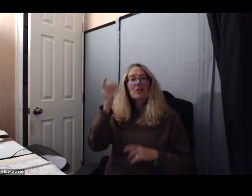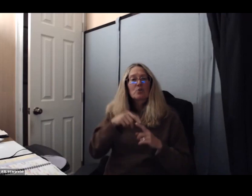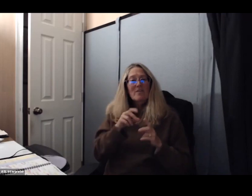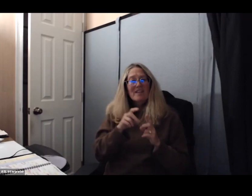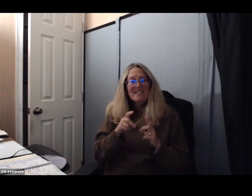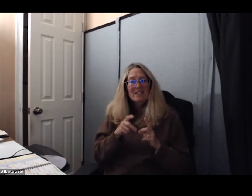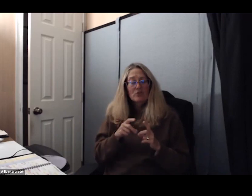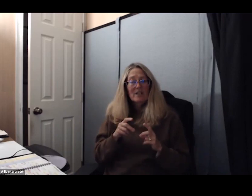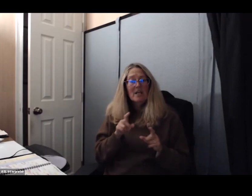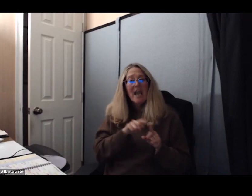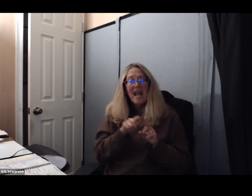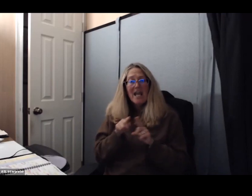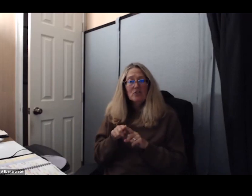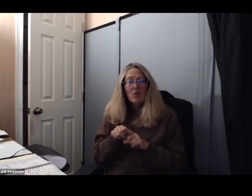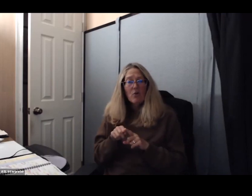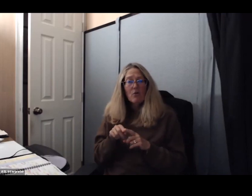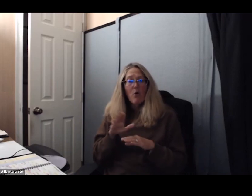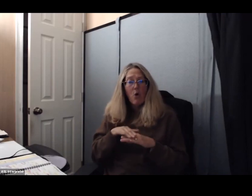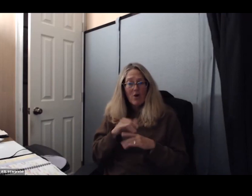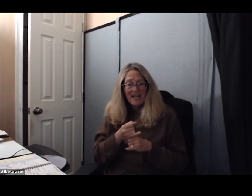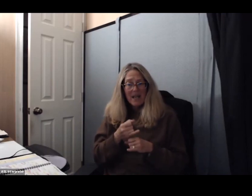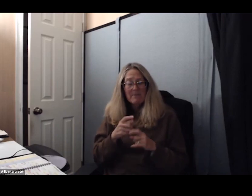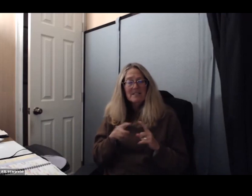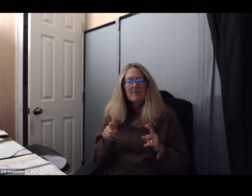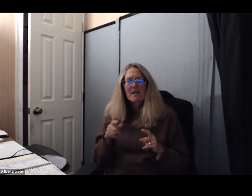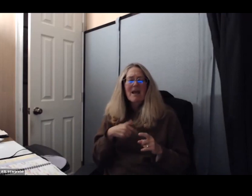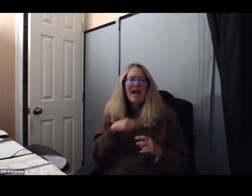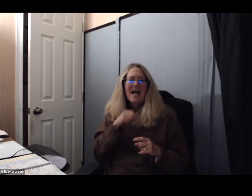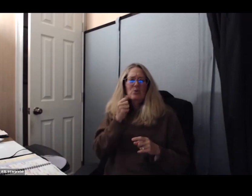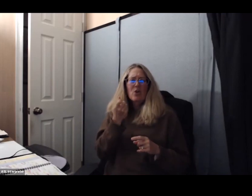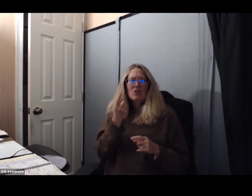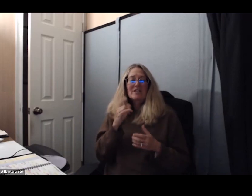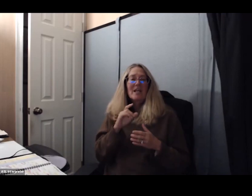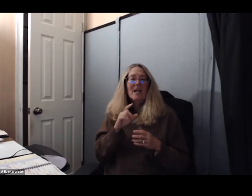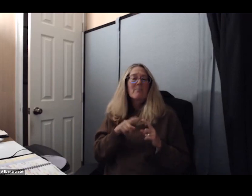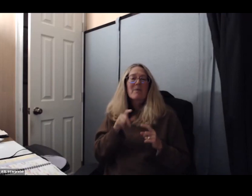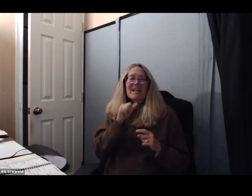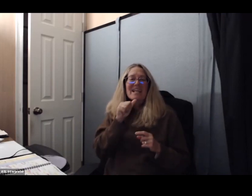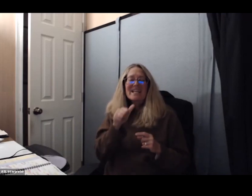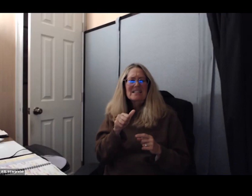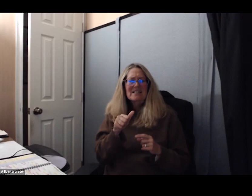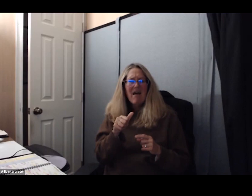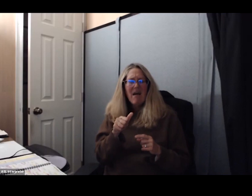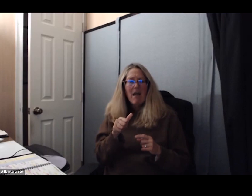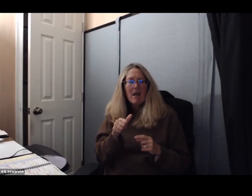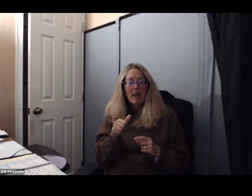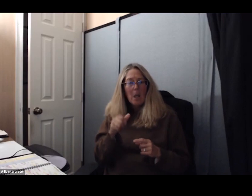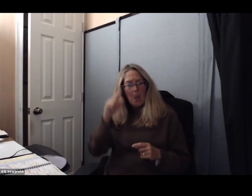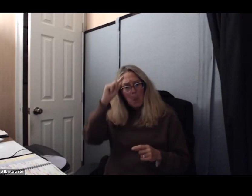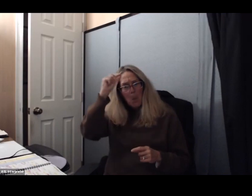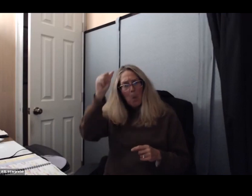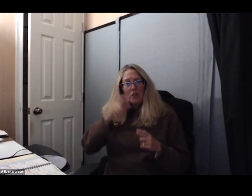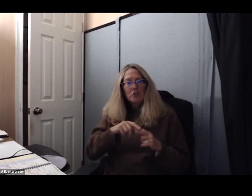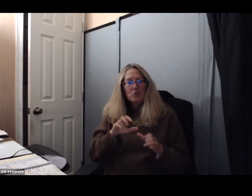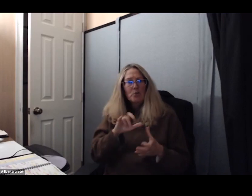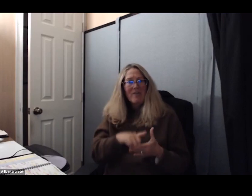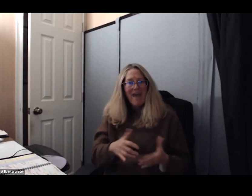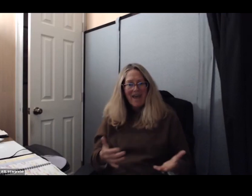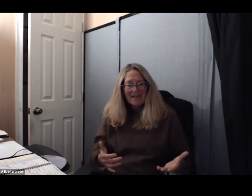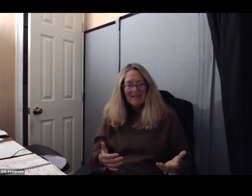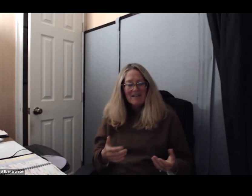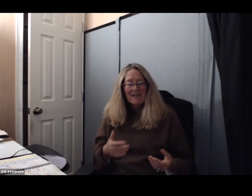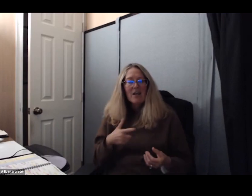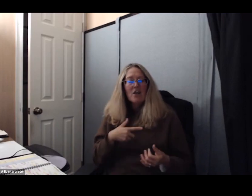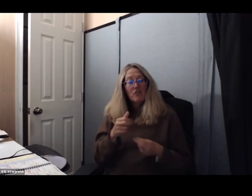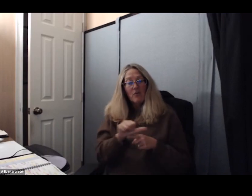office as well as stays on the campus, but I don't get that. But it's not rocket science to get to it. I also want to say that in terms